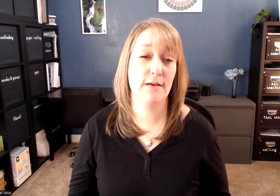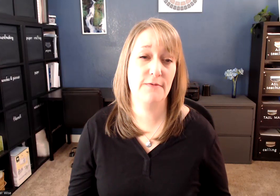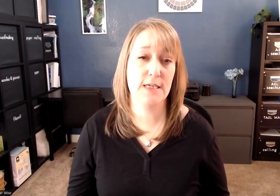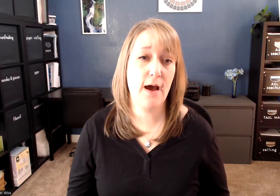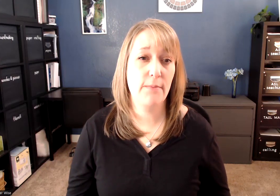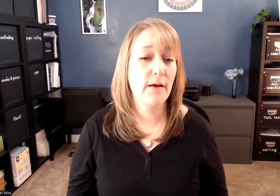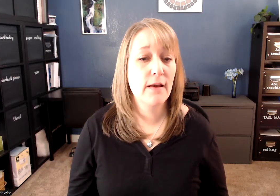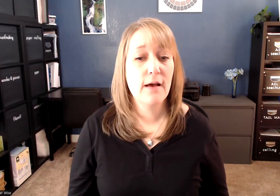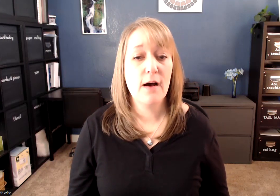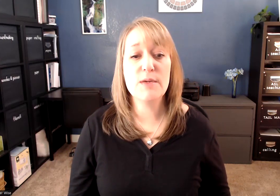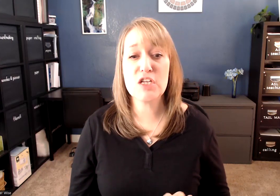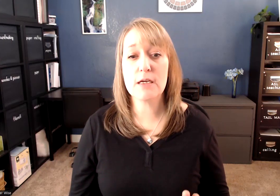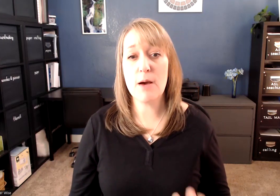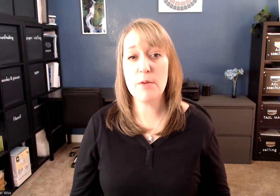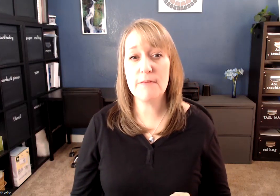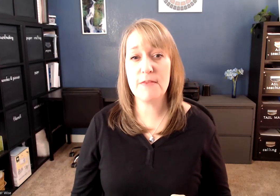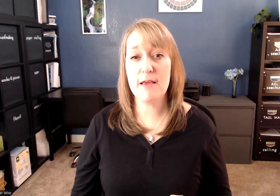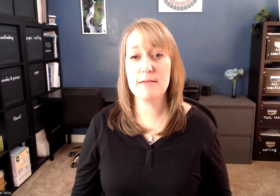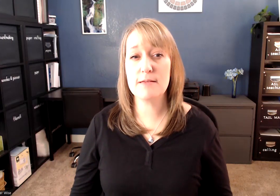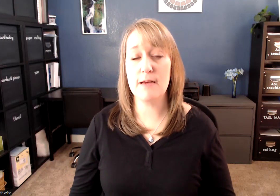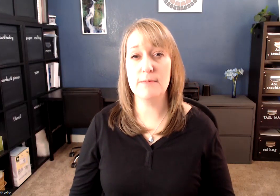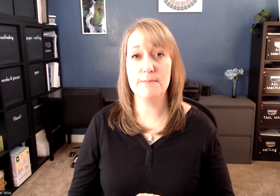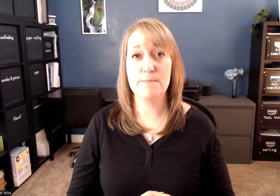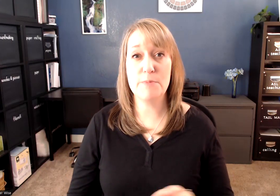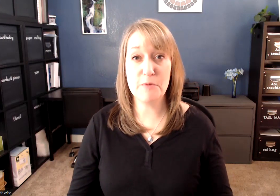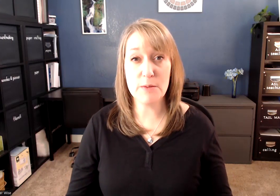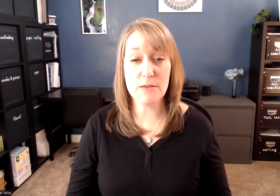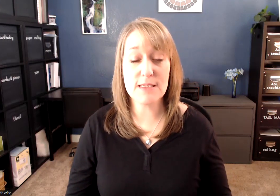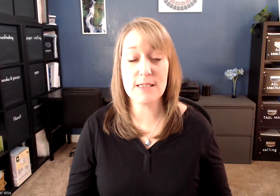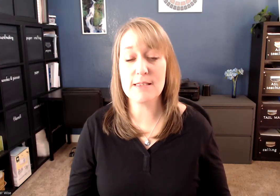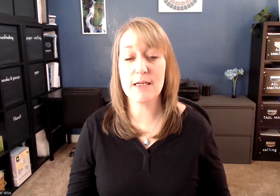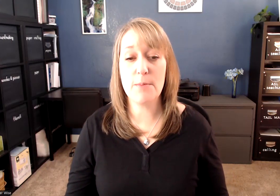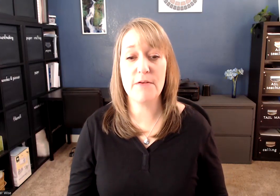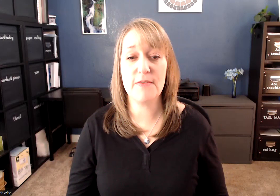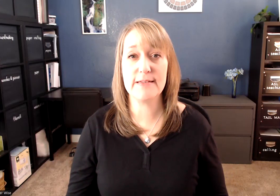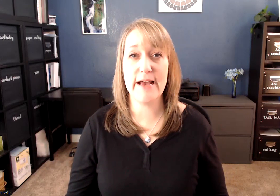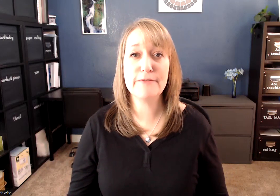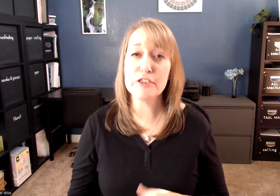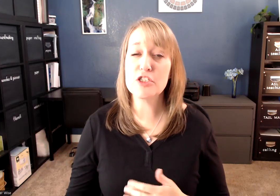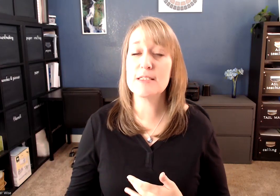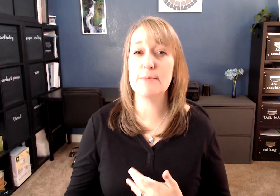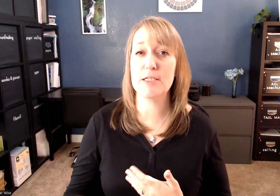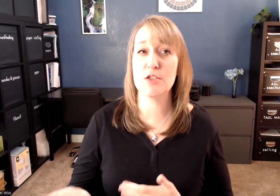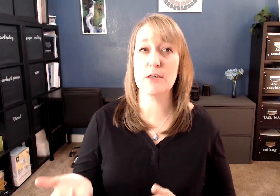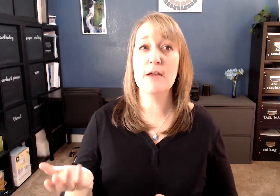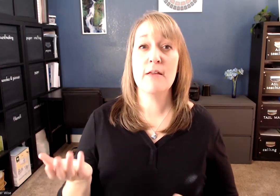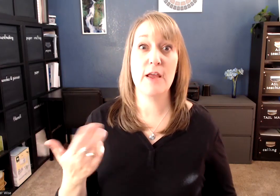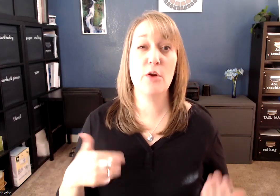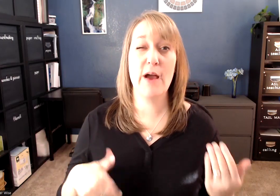of time. I'll mention a couple of things before we learn the signs and a couple of things after, just to make sure that you know how